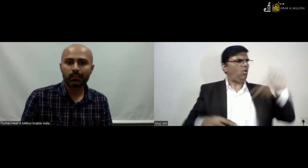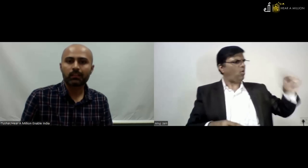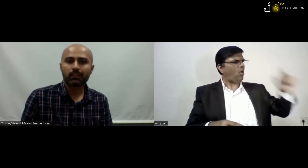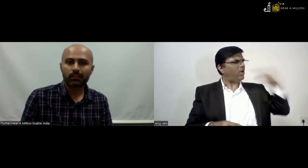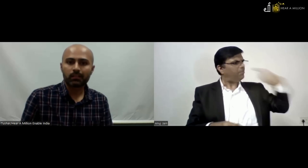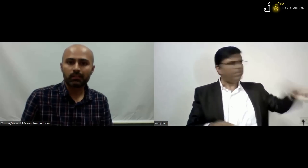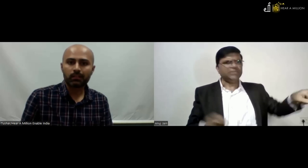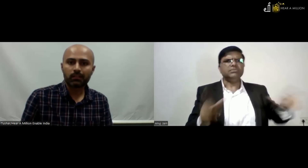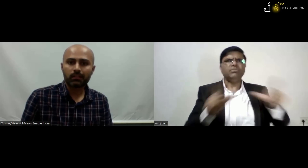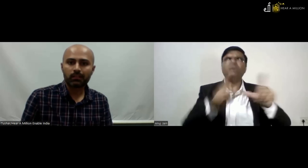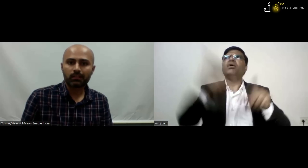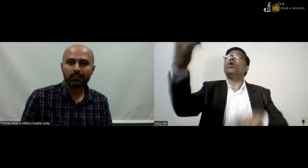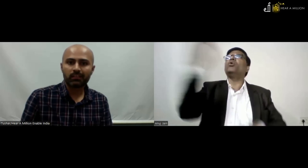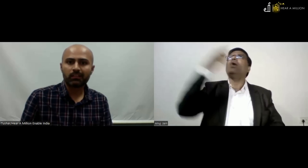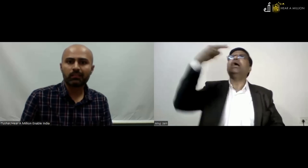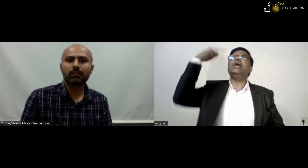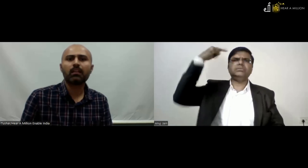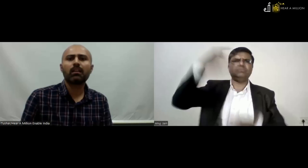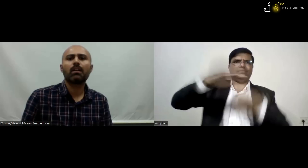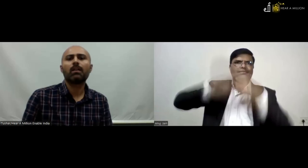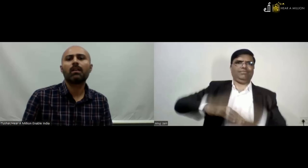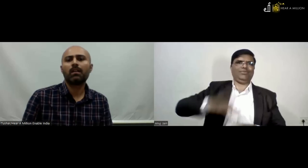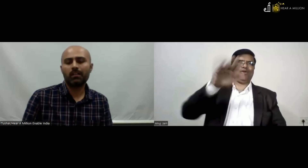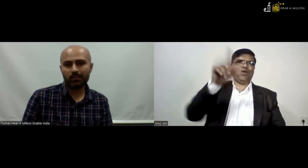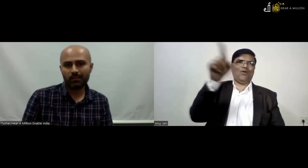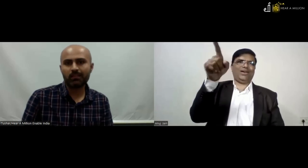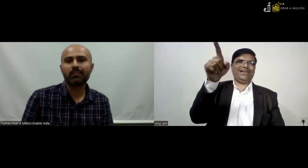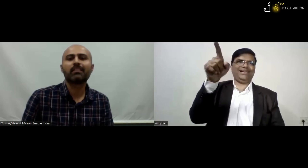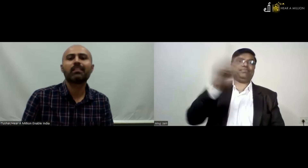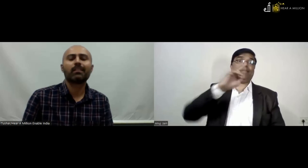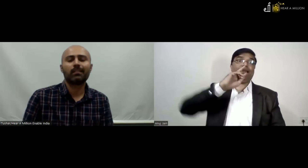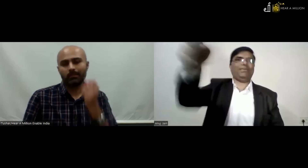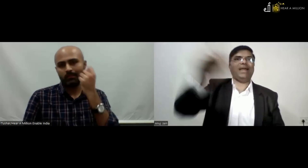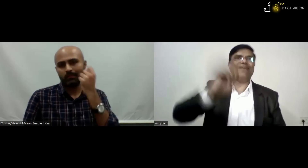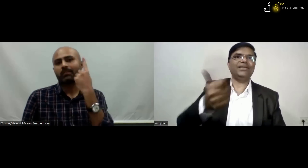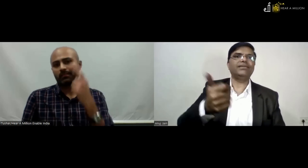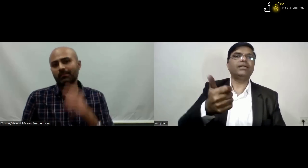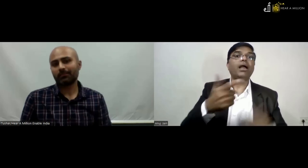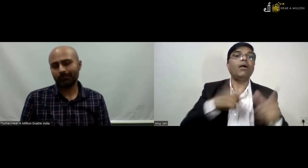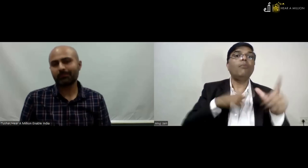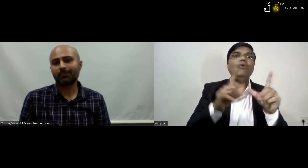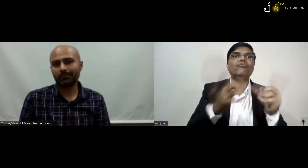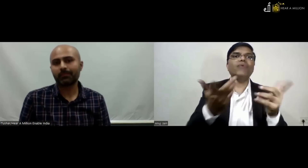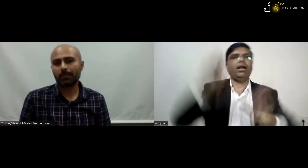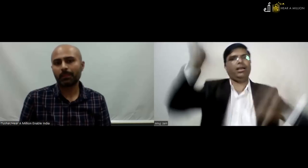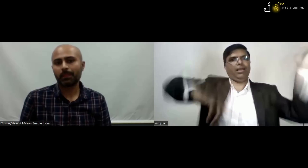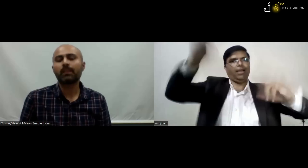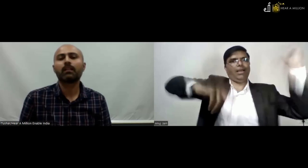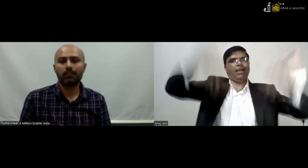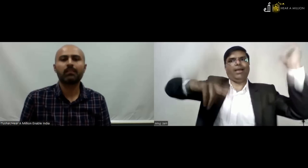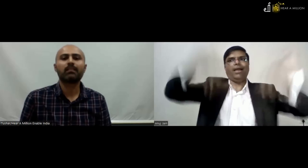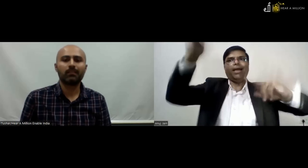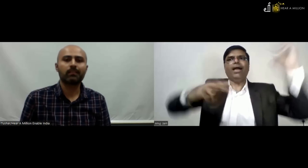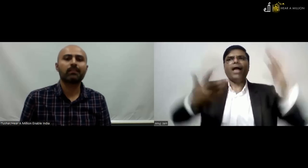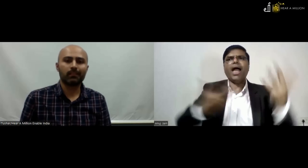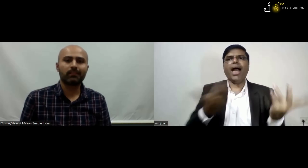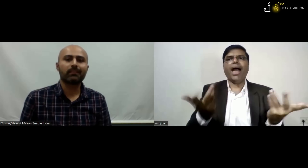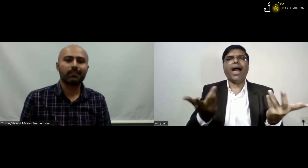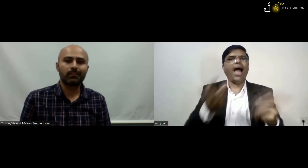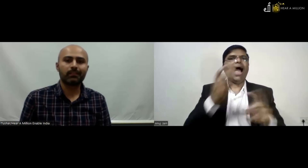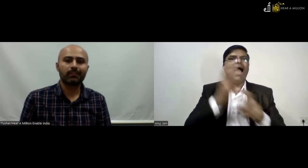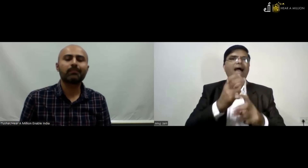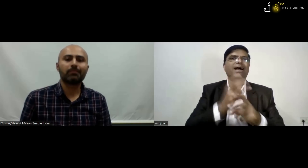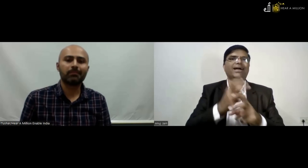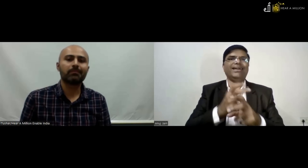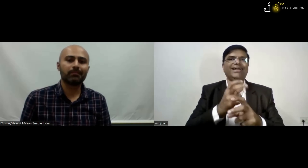and the rejections, because the order is already there in 2018. The High Court has also said the driving license examinations cannot